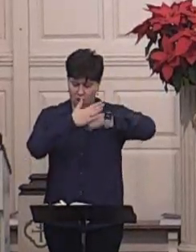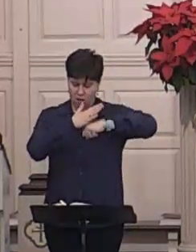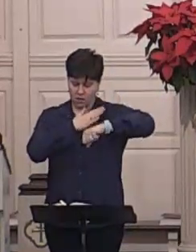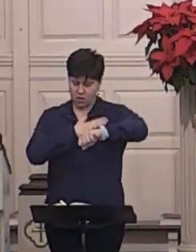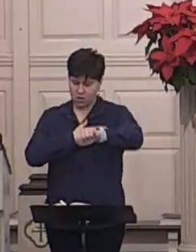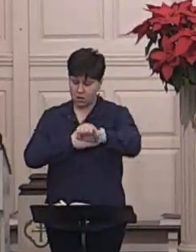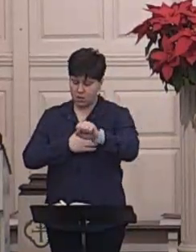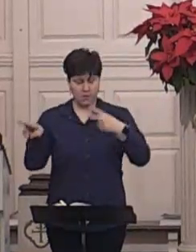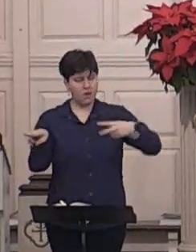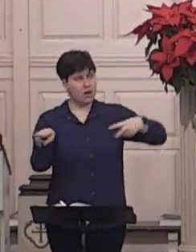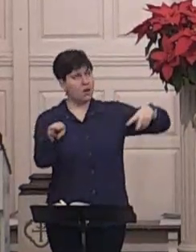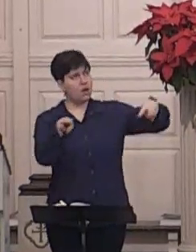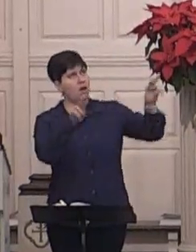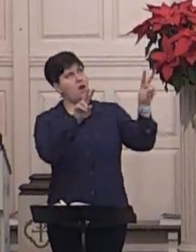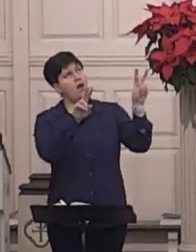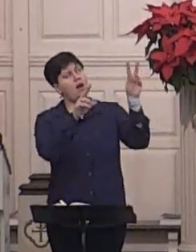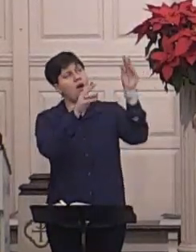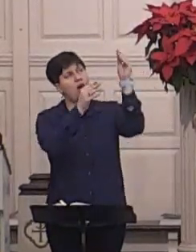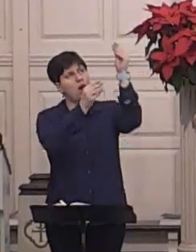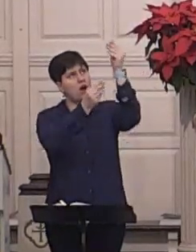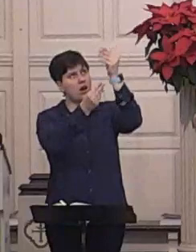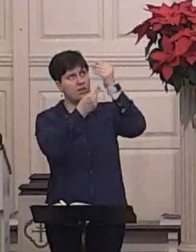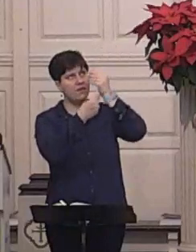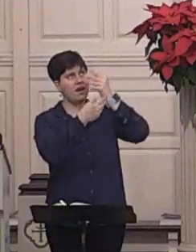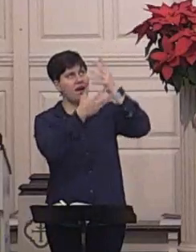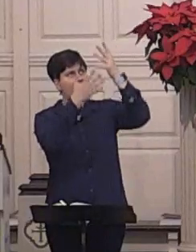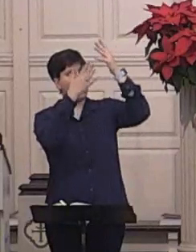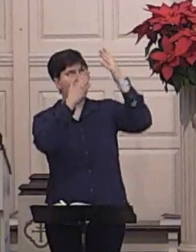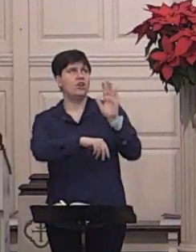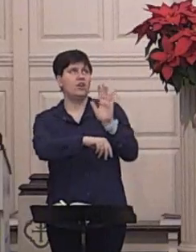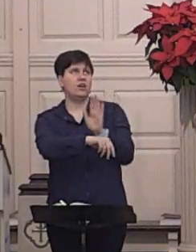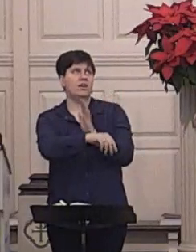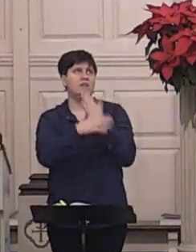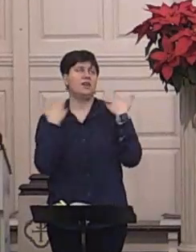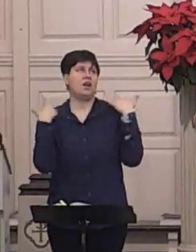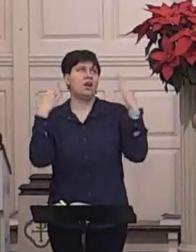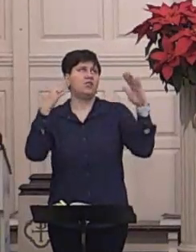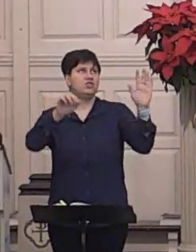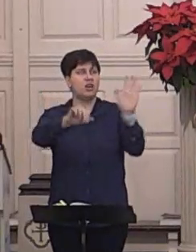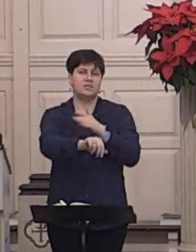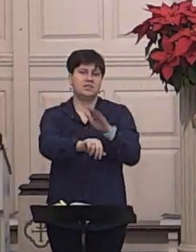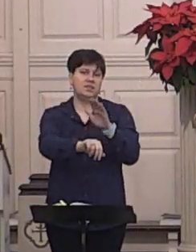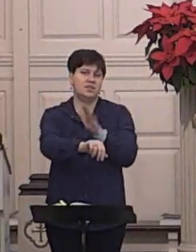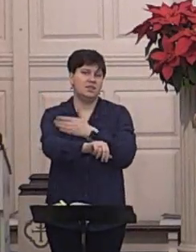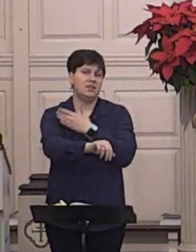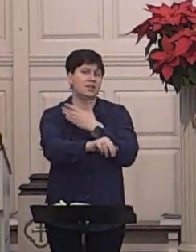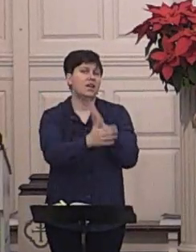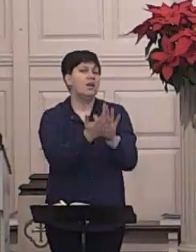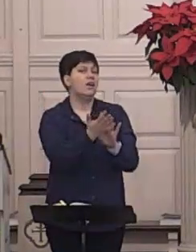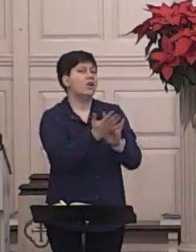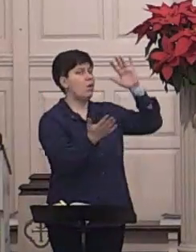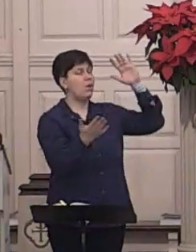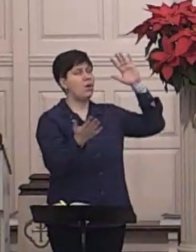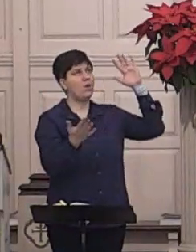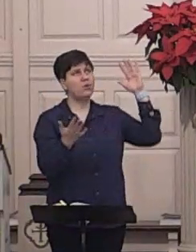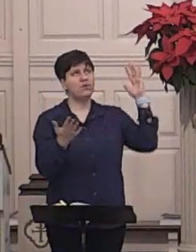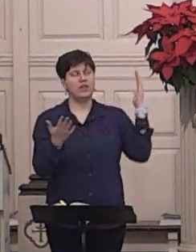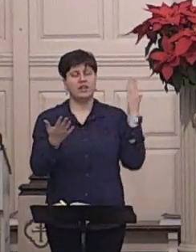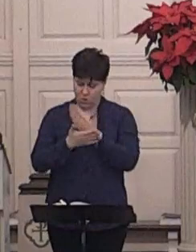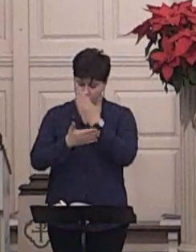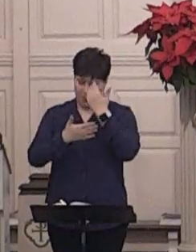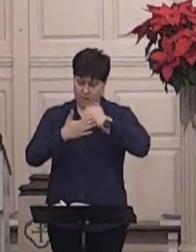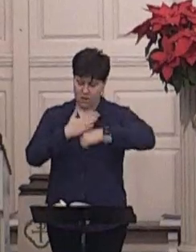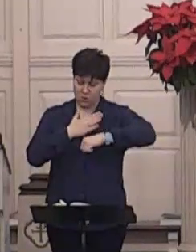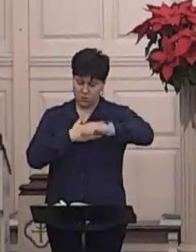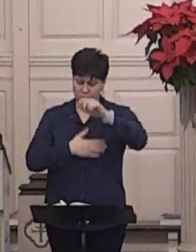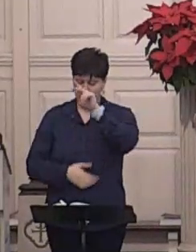Second birth, hark the herald angels sing, glory to